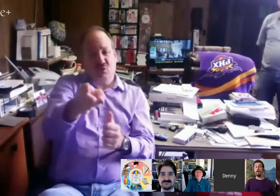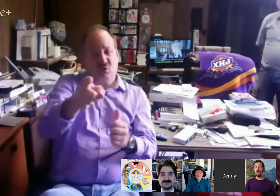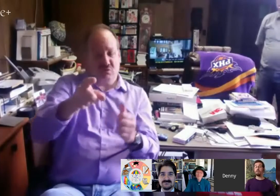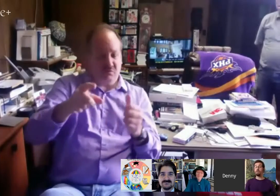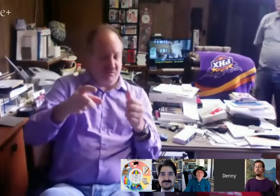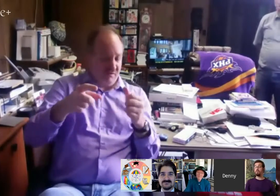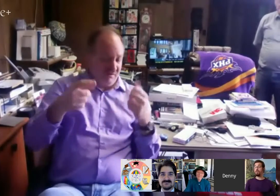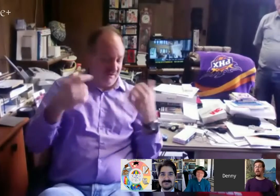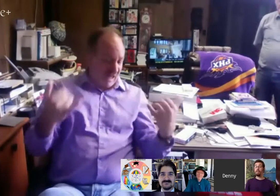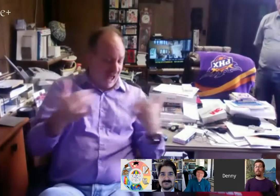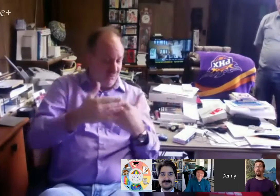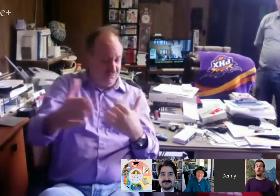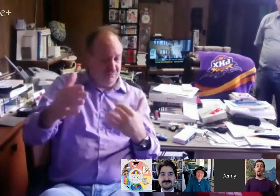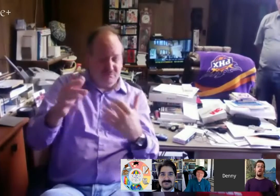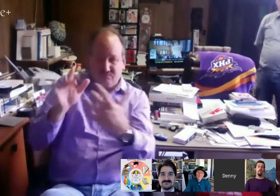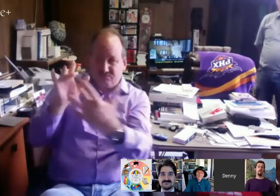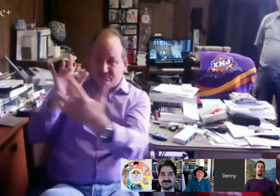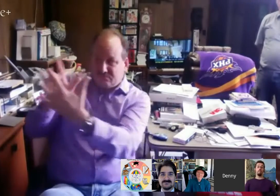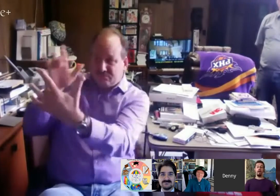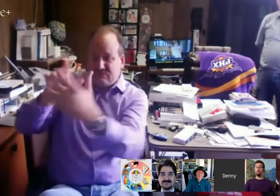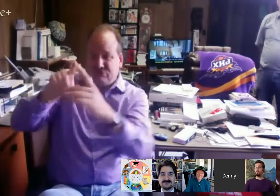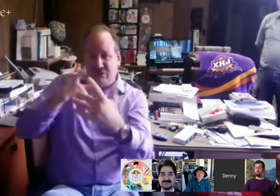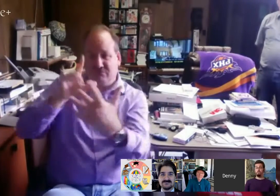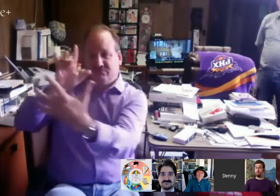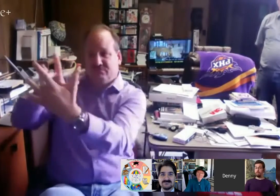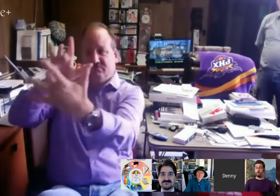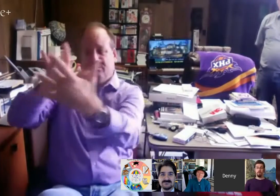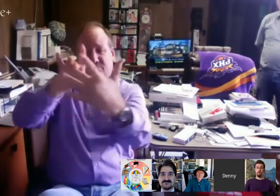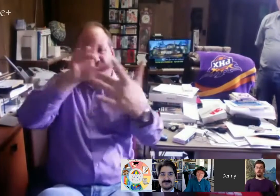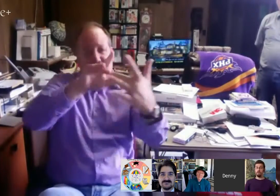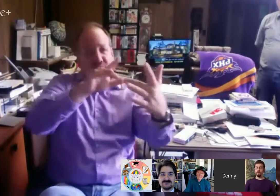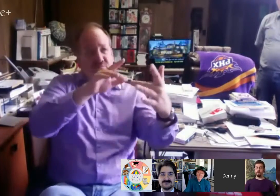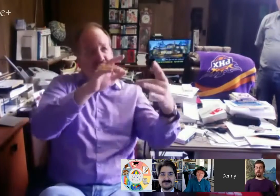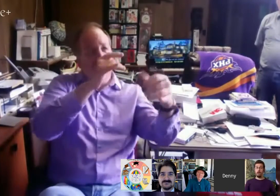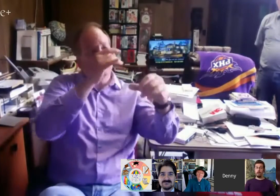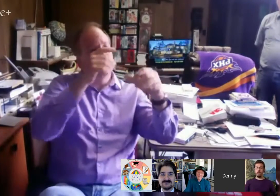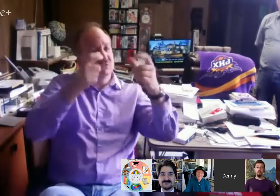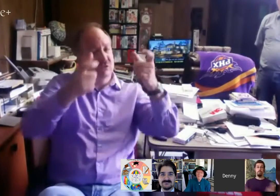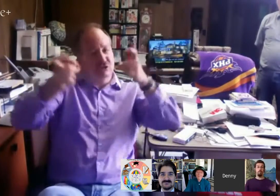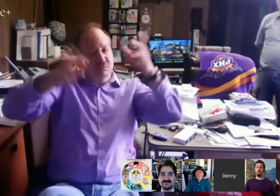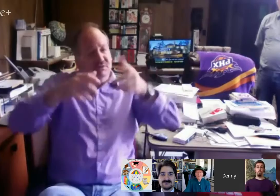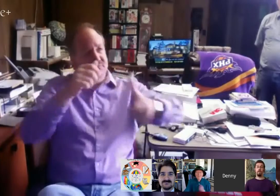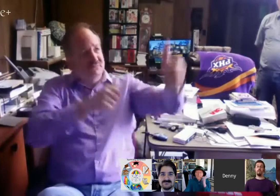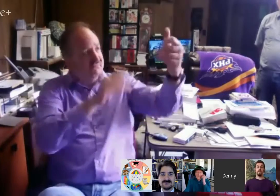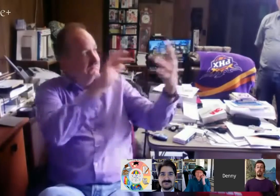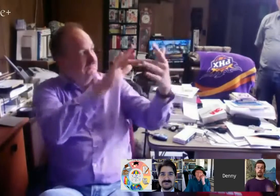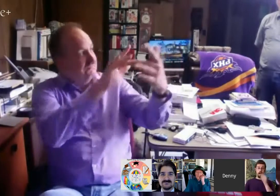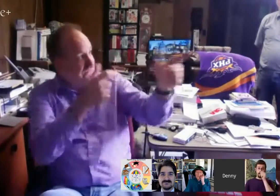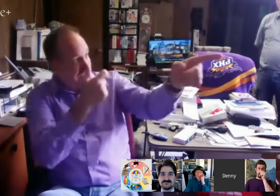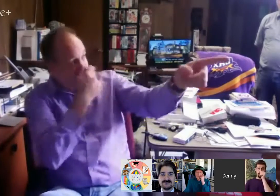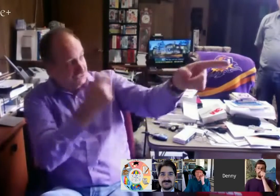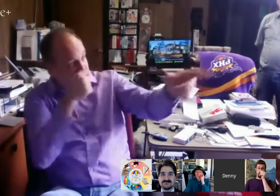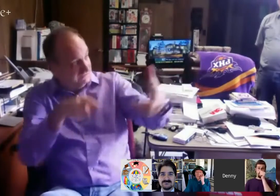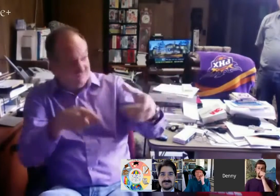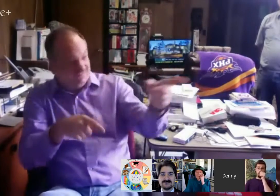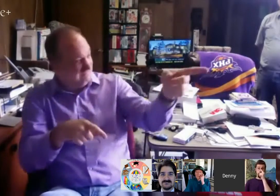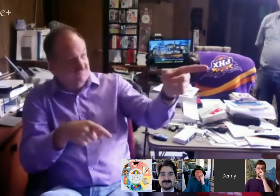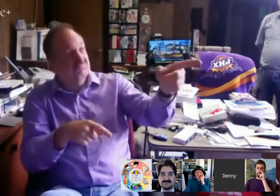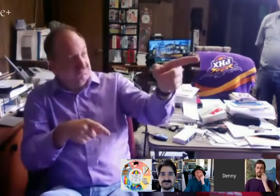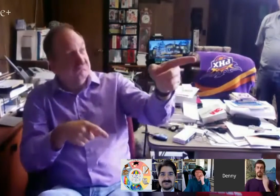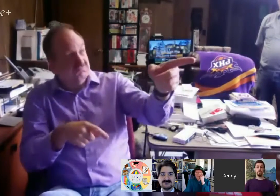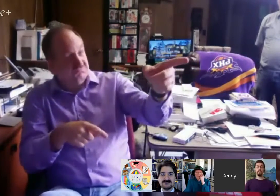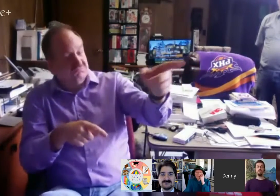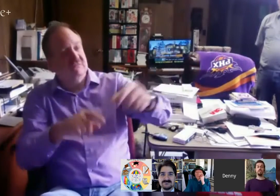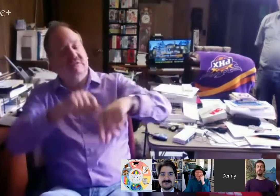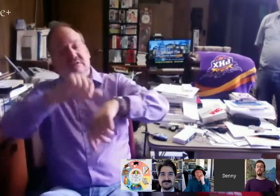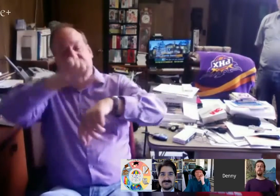few contacts with people down there, so I would be able to. I would be more than willing to contact a few people